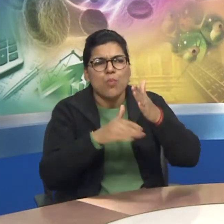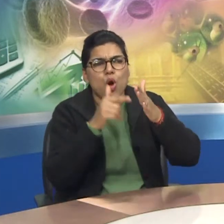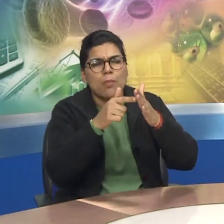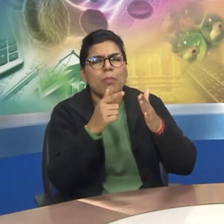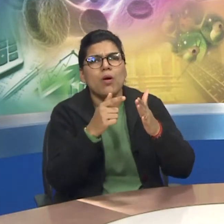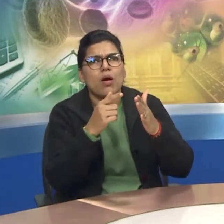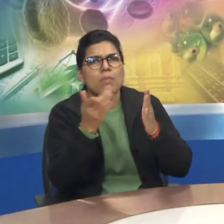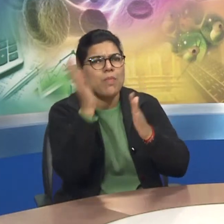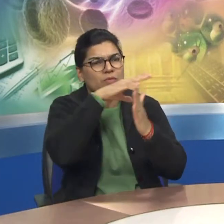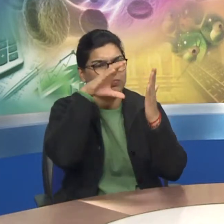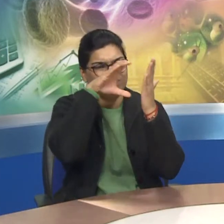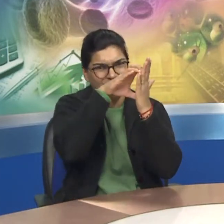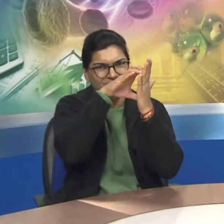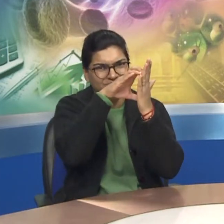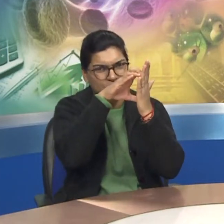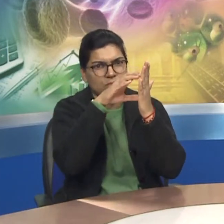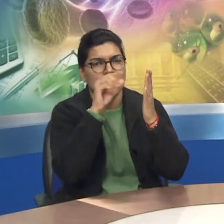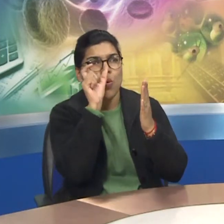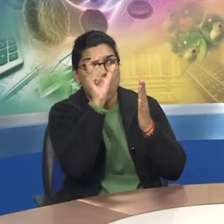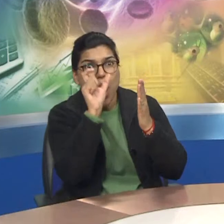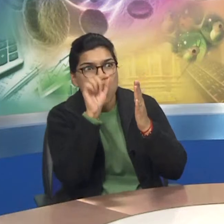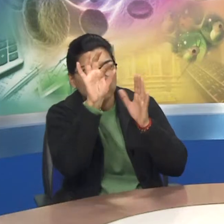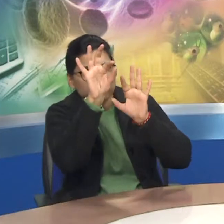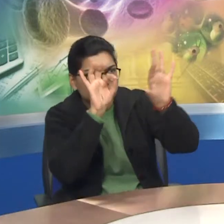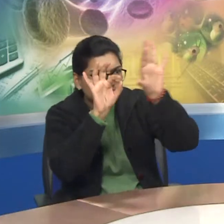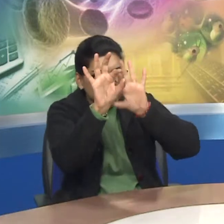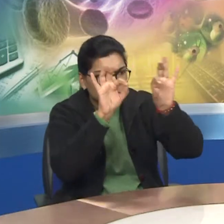words which are in the poem.